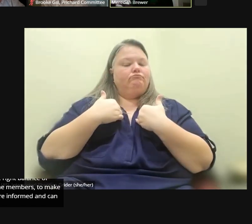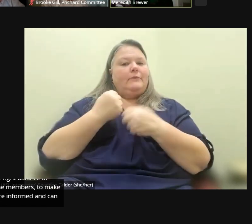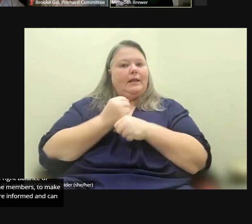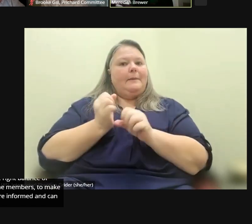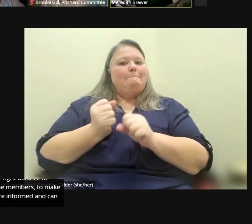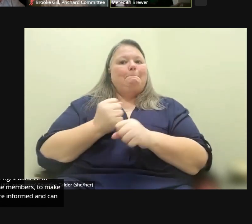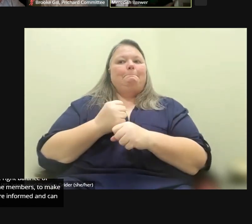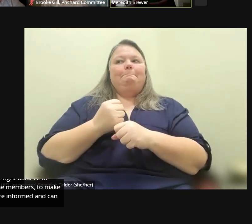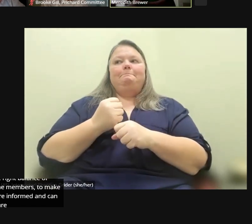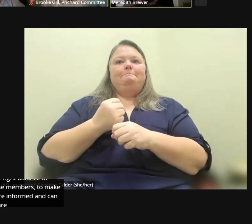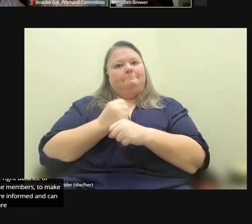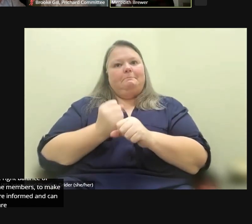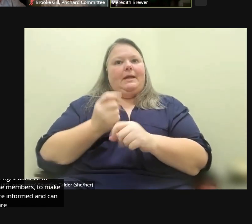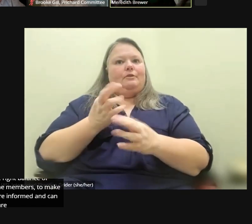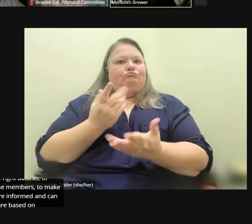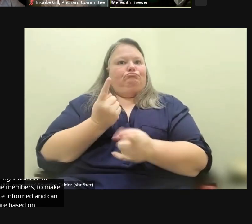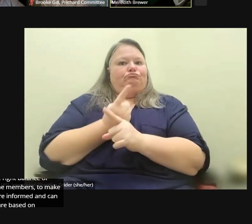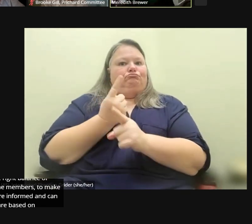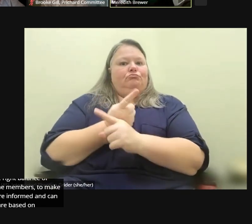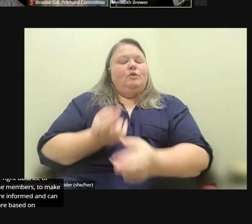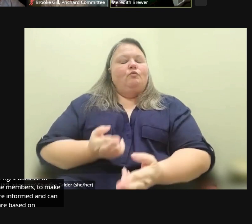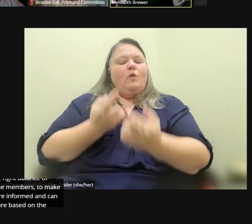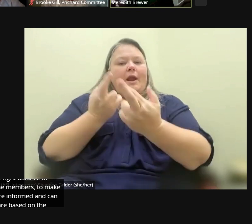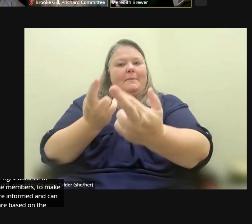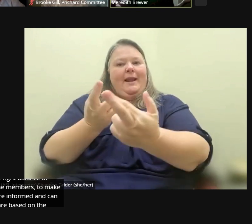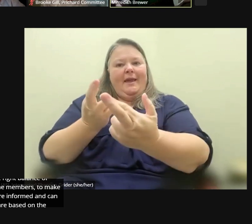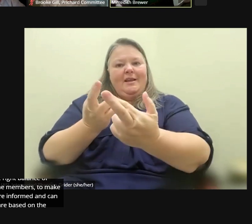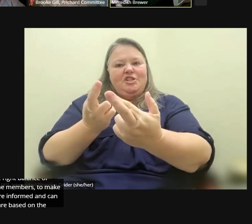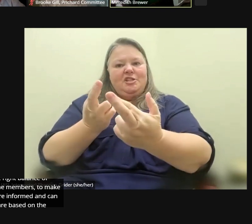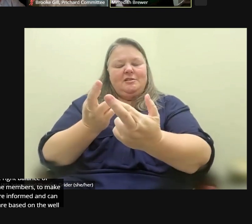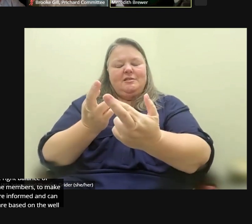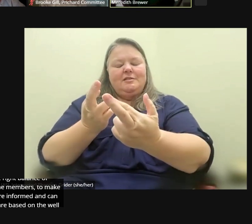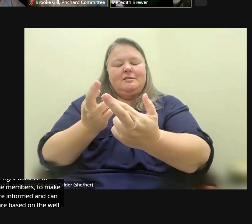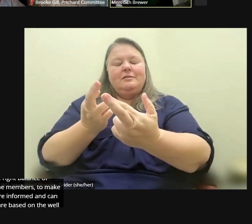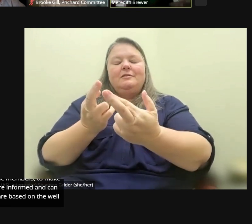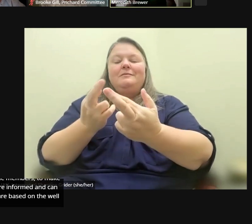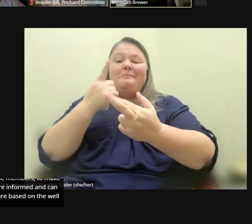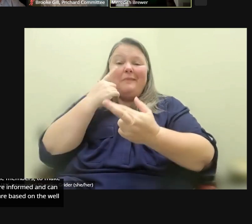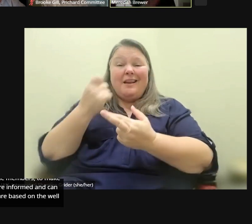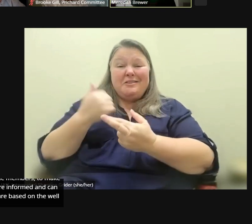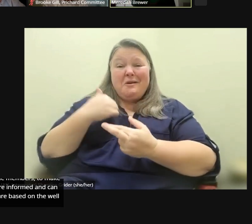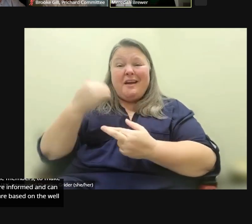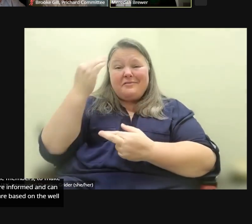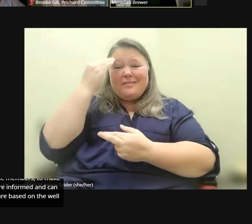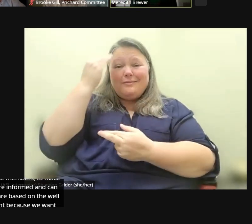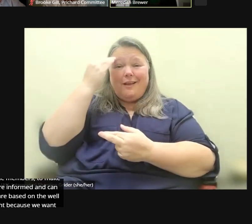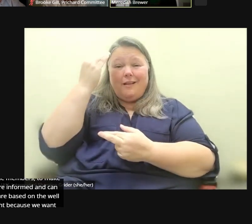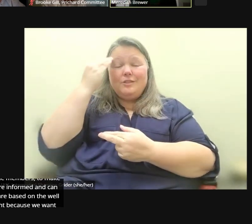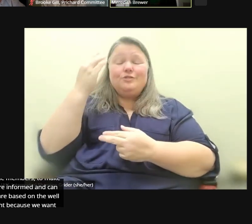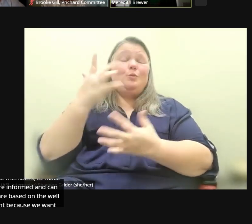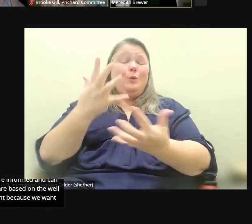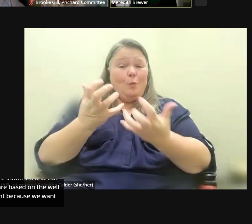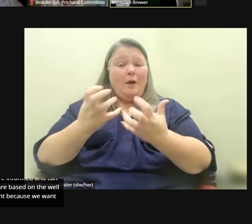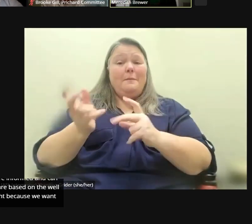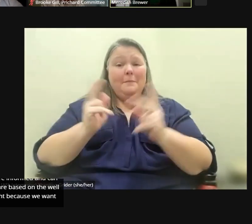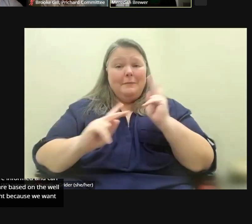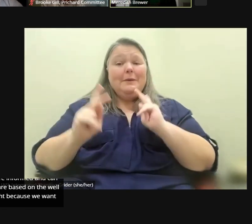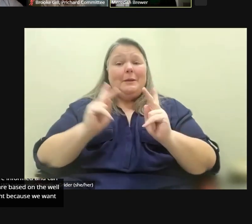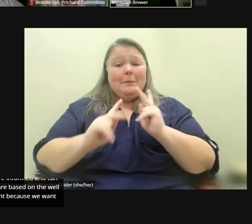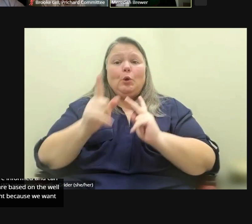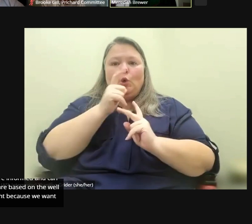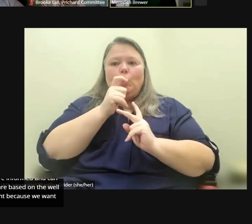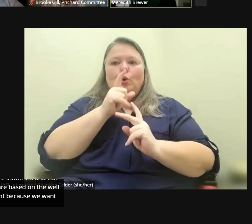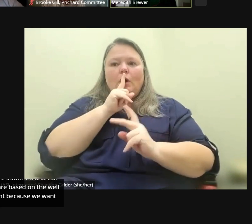recommendations that are based on the wealth of knowledge that we have, right? Because we want people who are in the